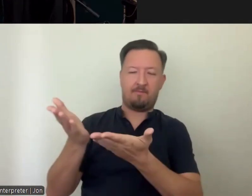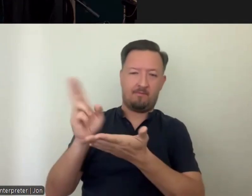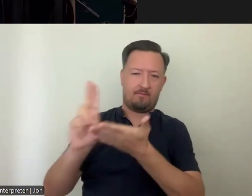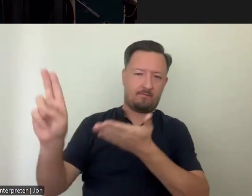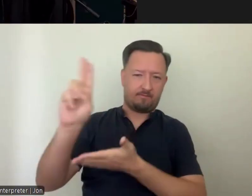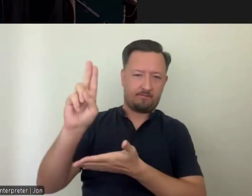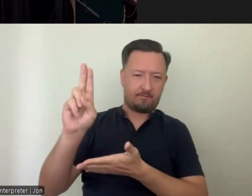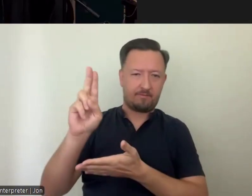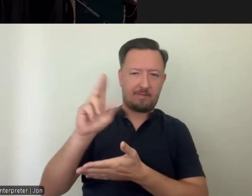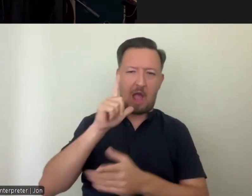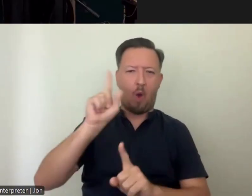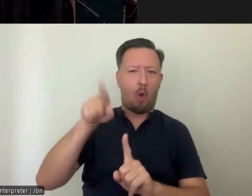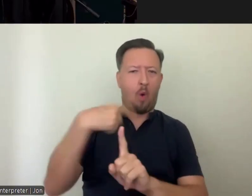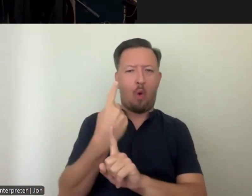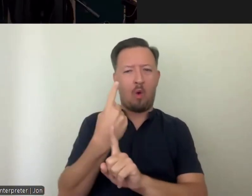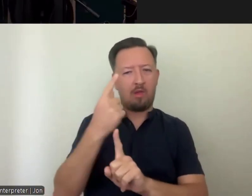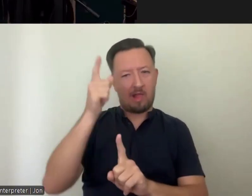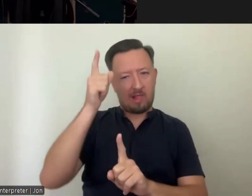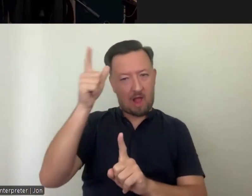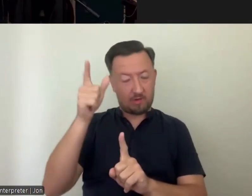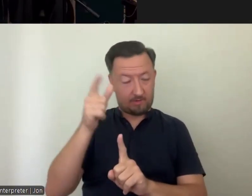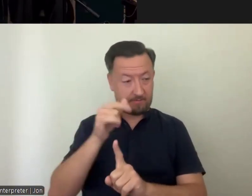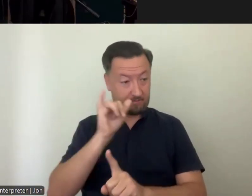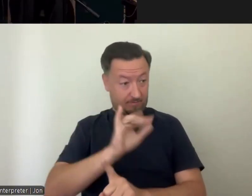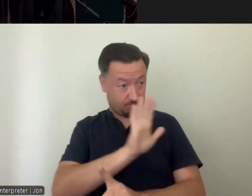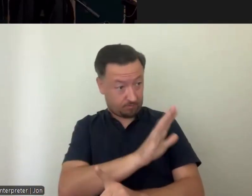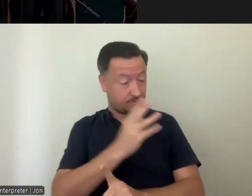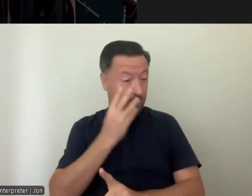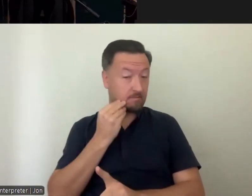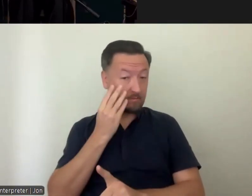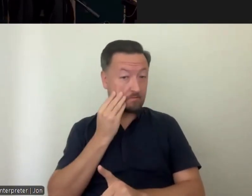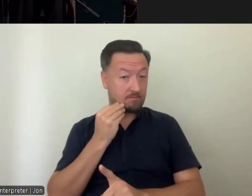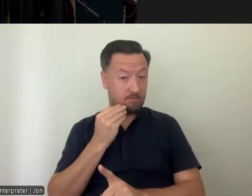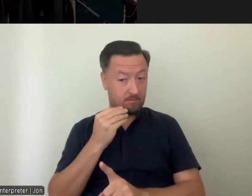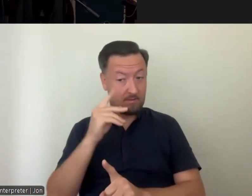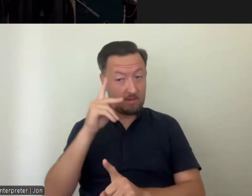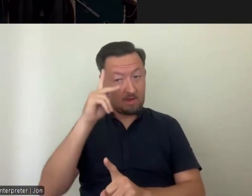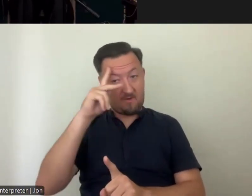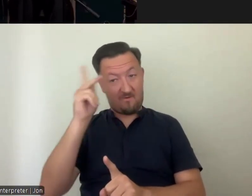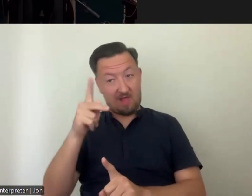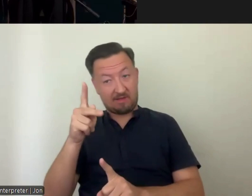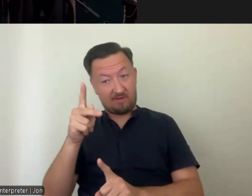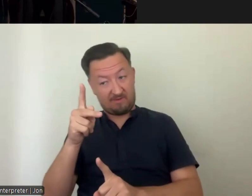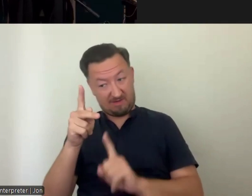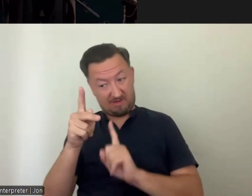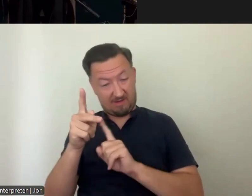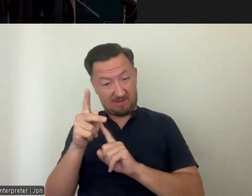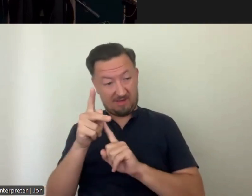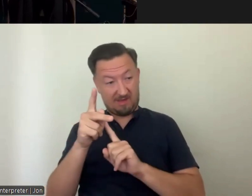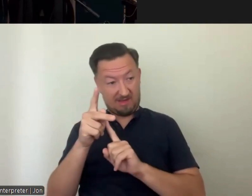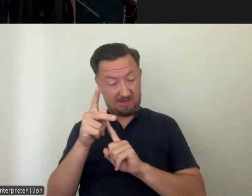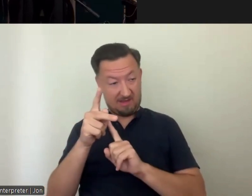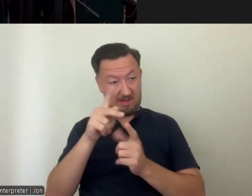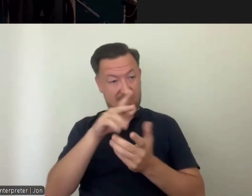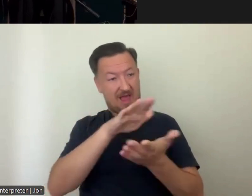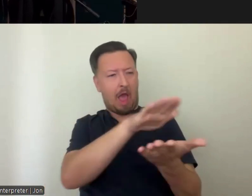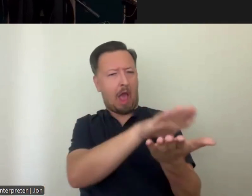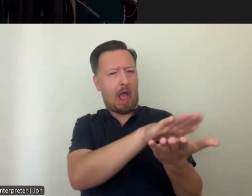than pure logic. Yep. So is that your experience now? Is philosophy academically still kind